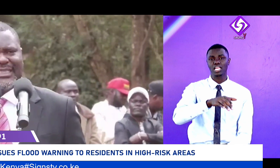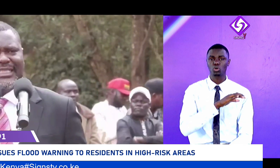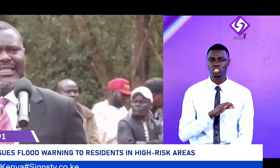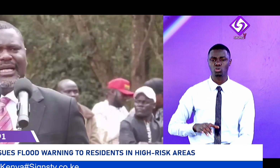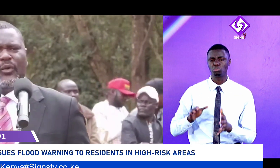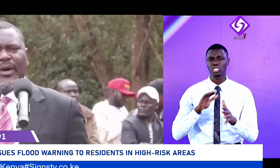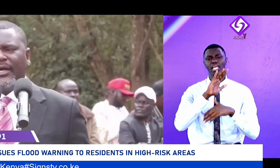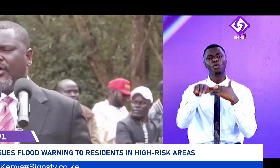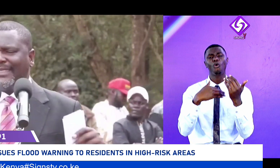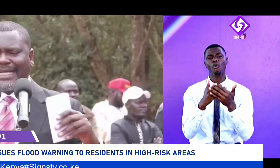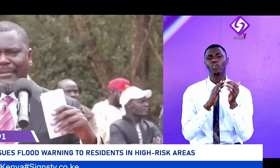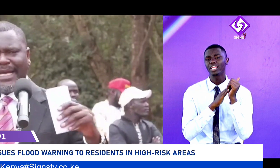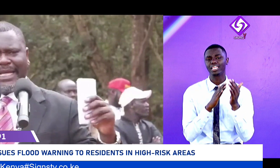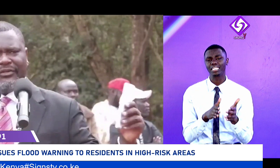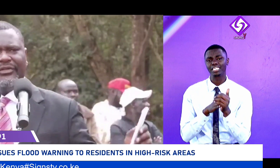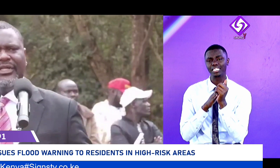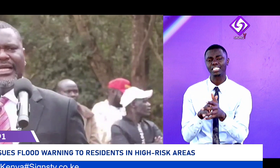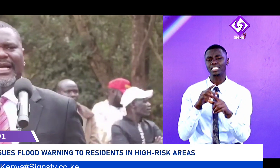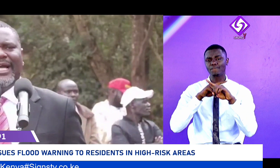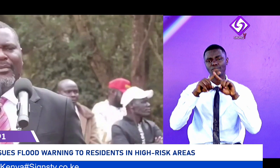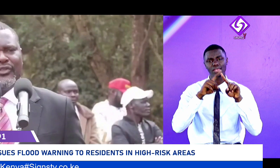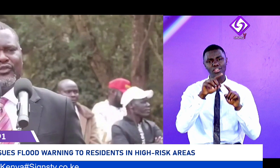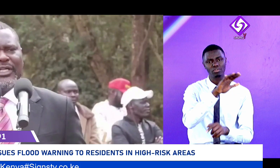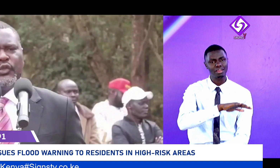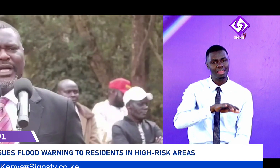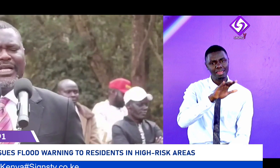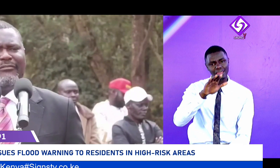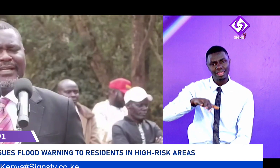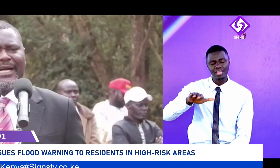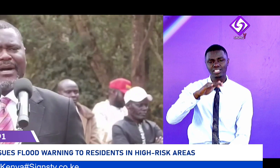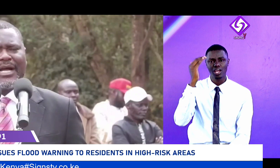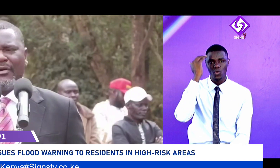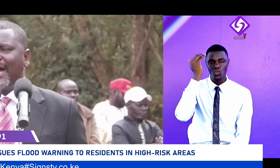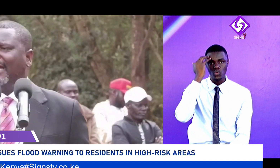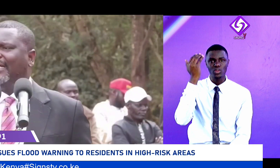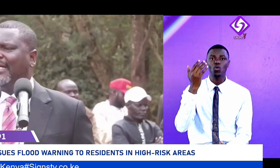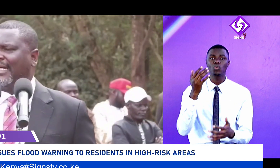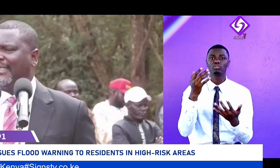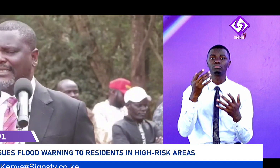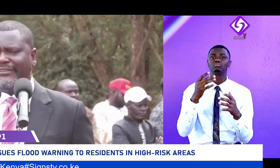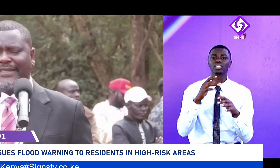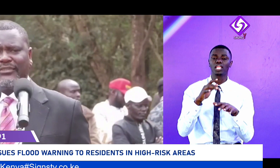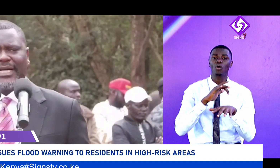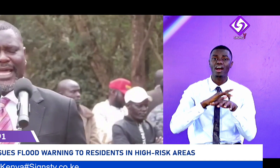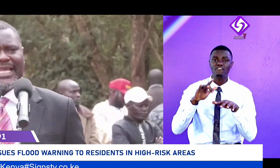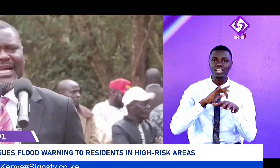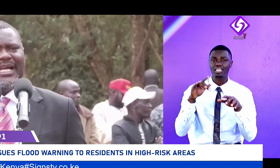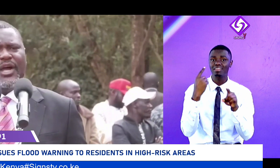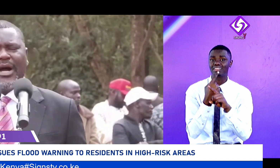wote wale wako katika maeneo yale ambao tunajua inafrika mara kwa mara katika taifa letu la Kenya,